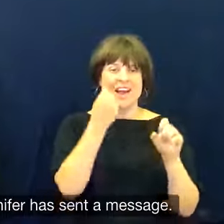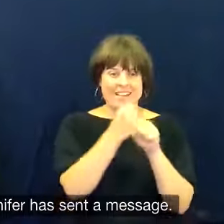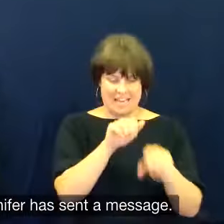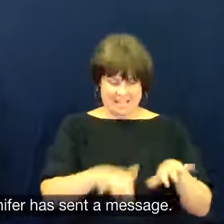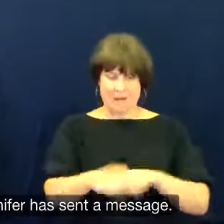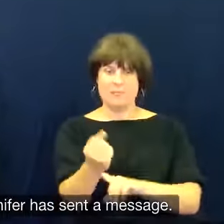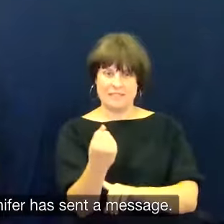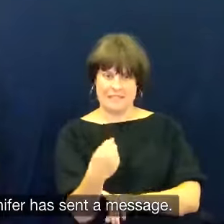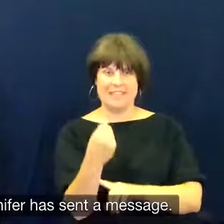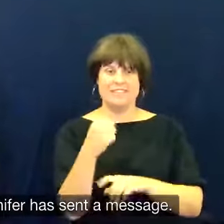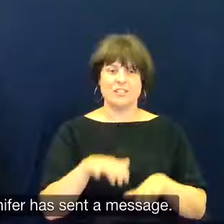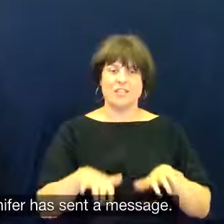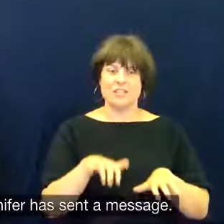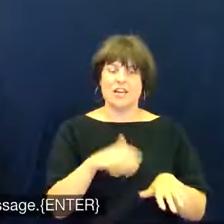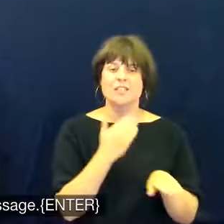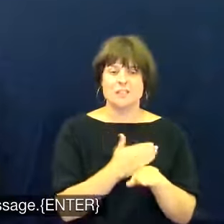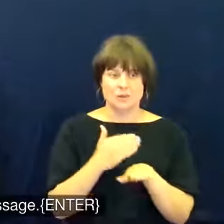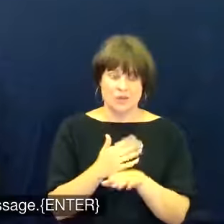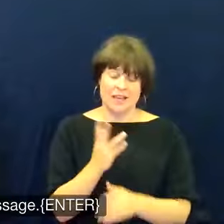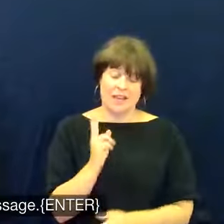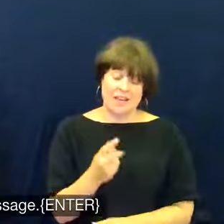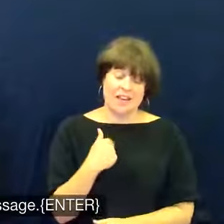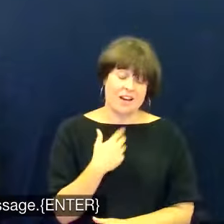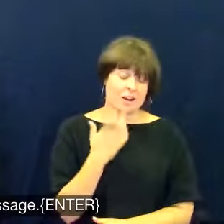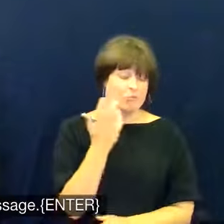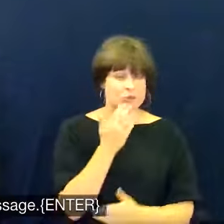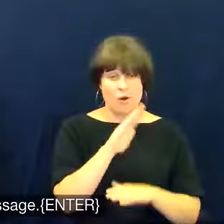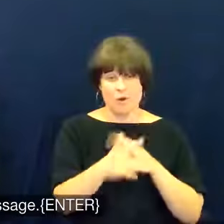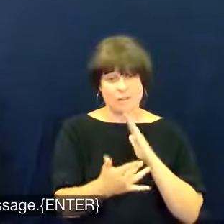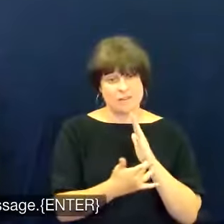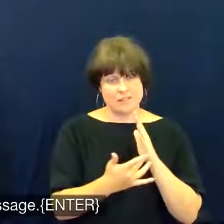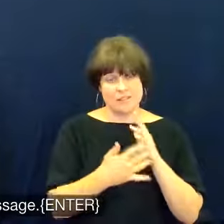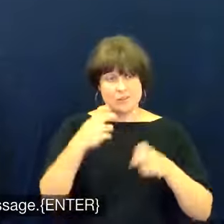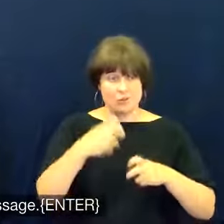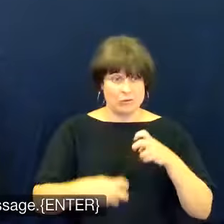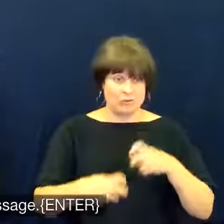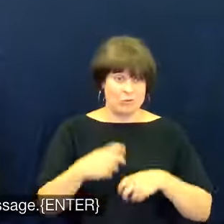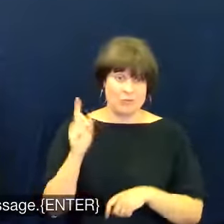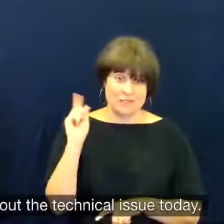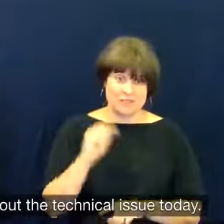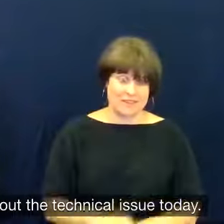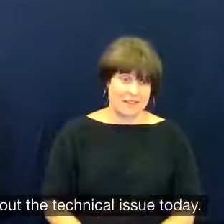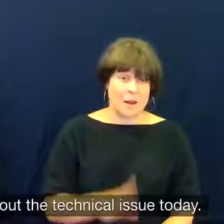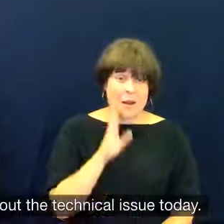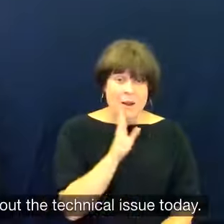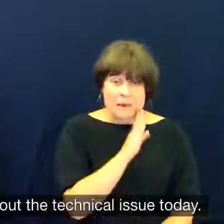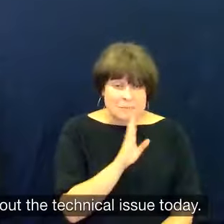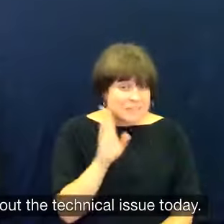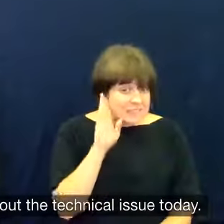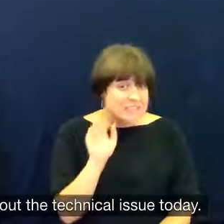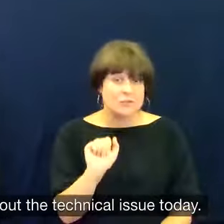with everybody, and I'm sorry about the technical issue today. I'm missing hearing your